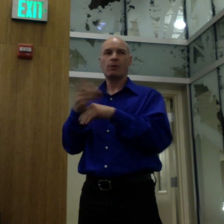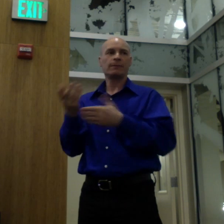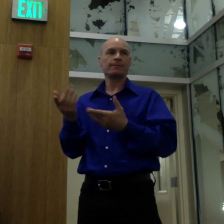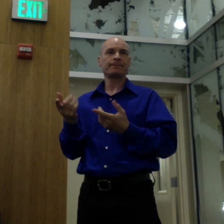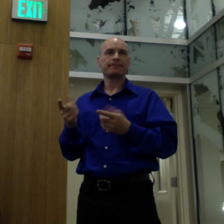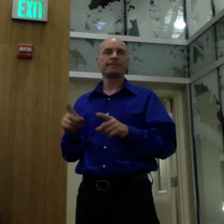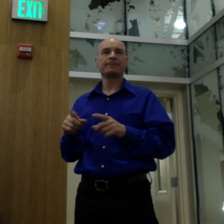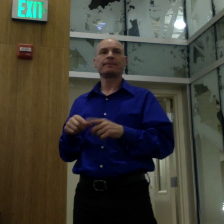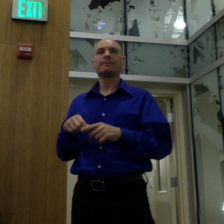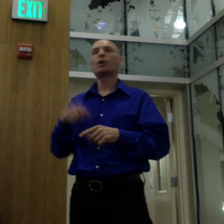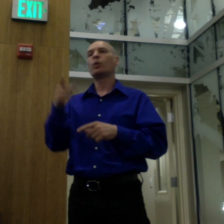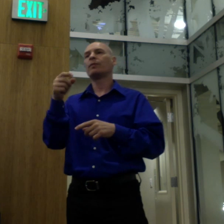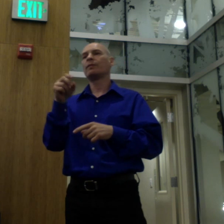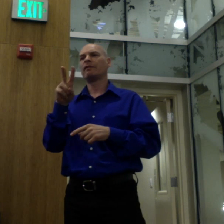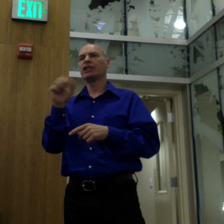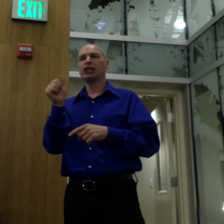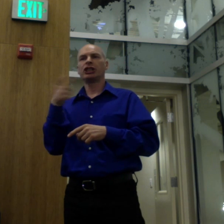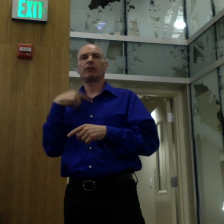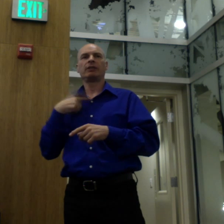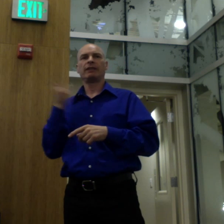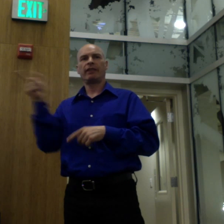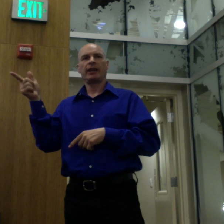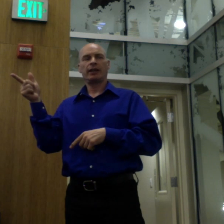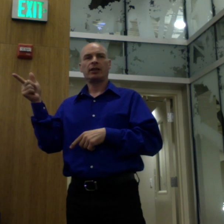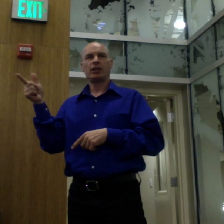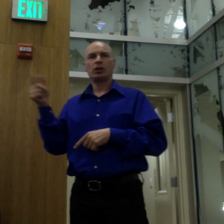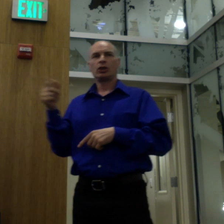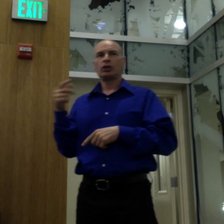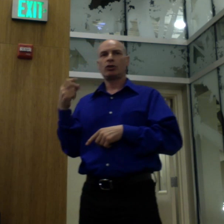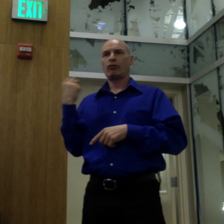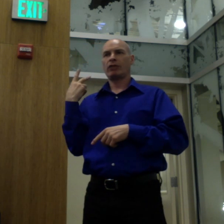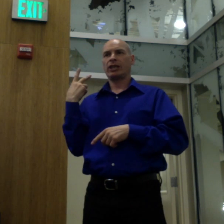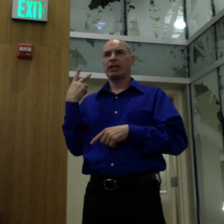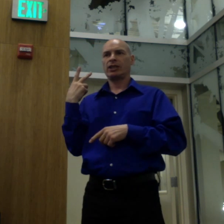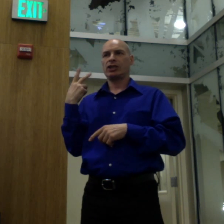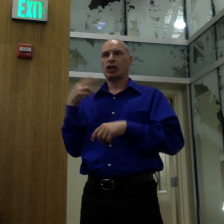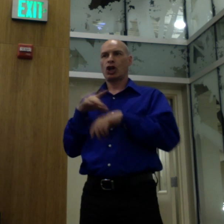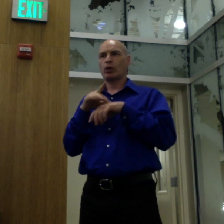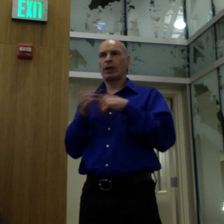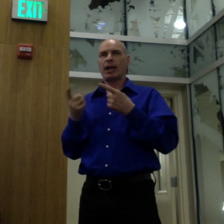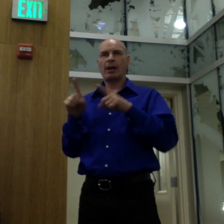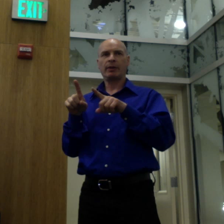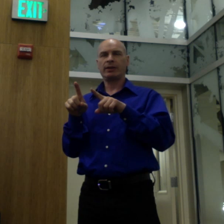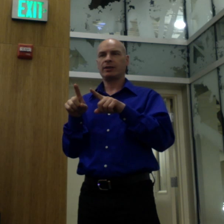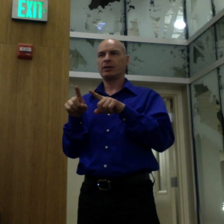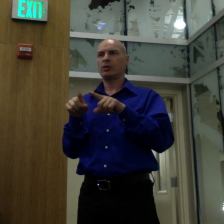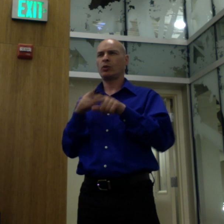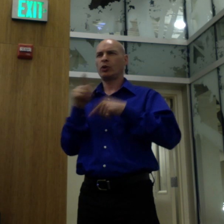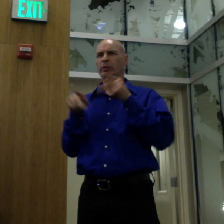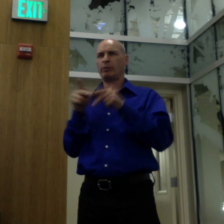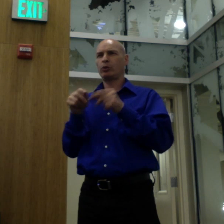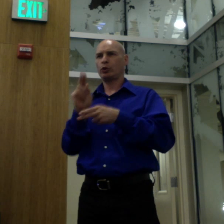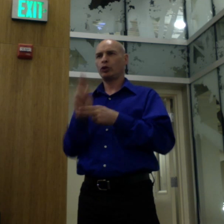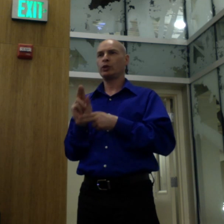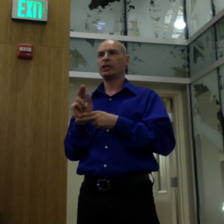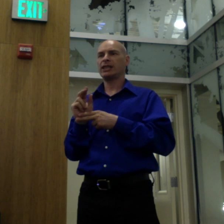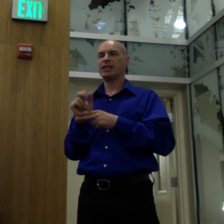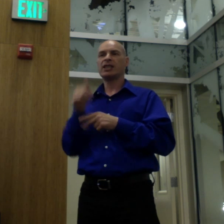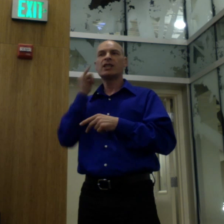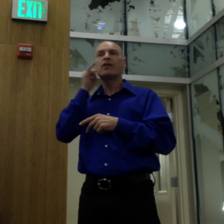I too lived out in Virginia for a while, a few years back, and when the earthquake hit a few years back, everybody used their cell phones, but the system was